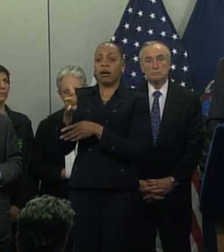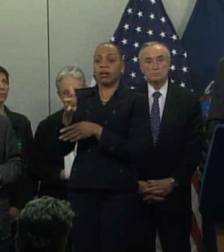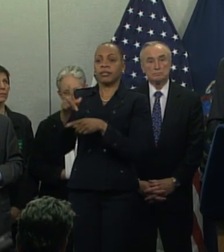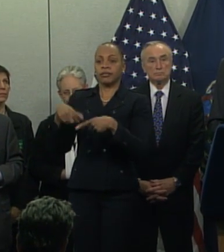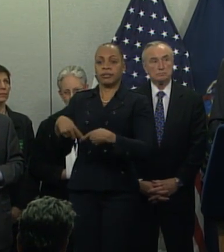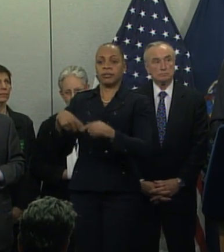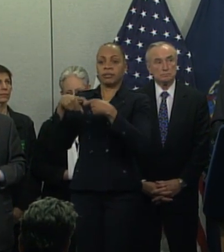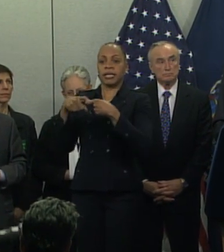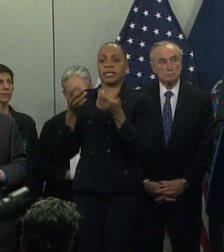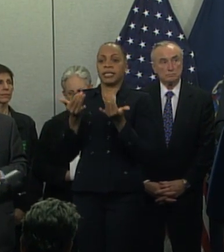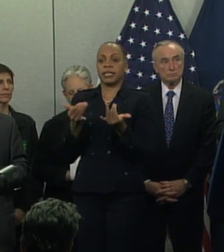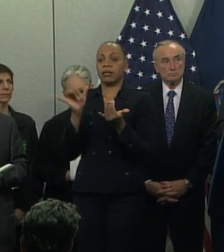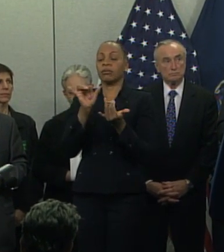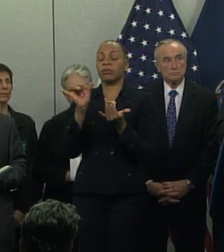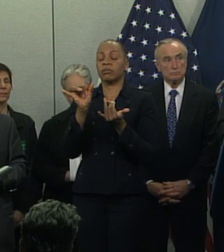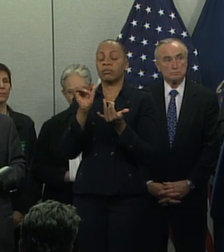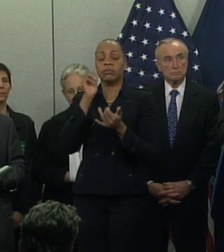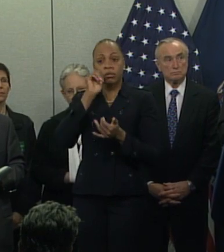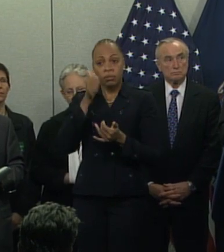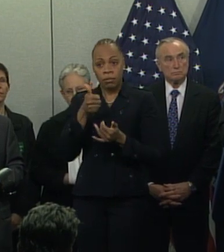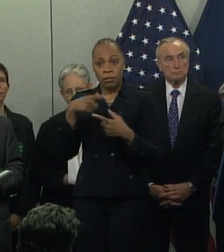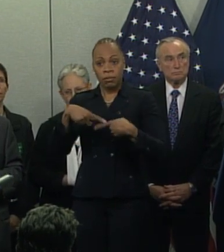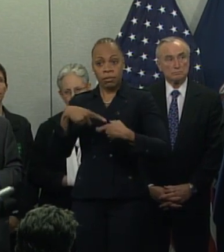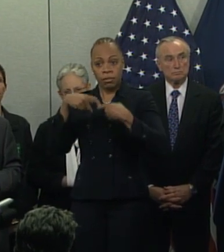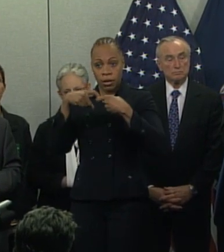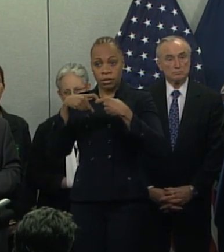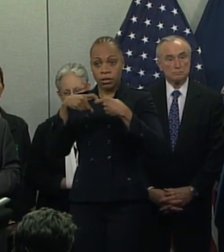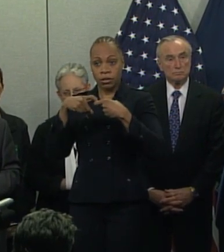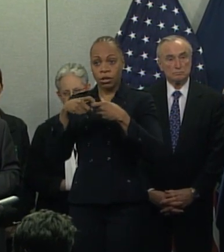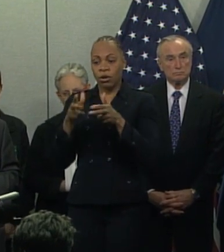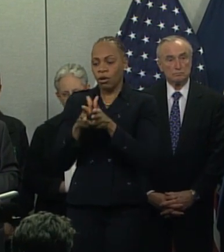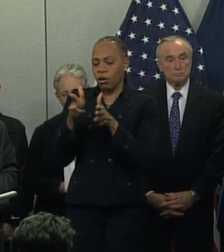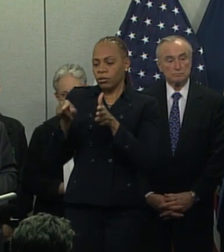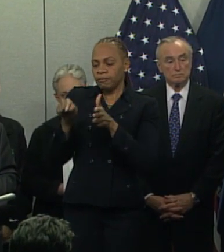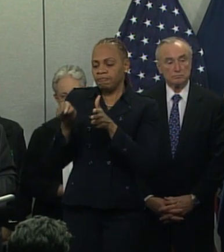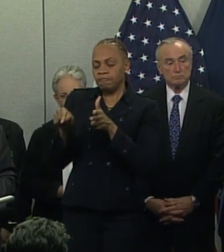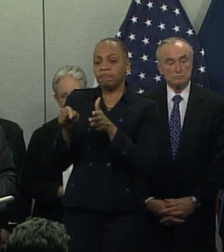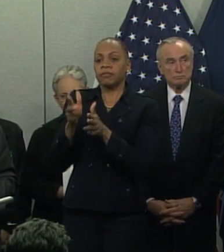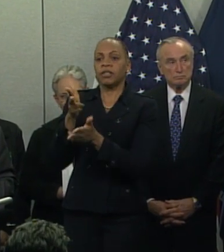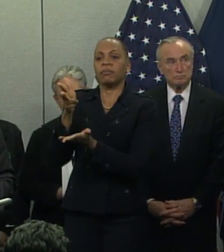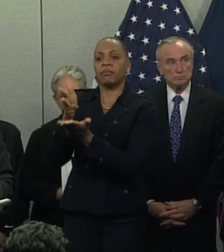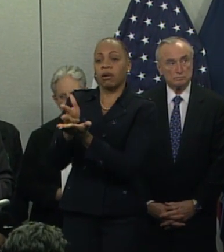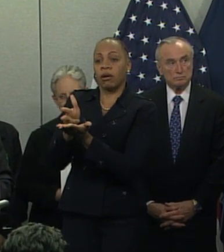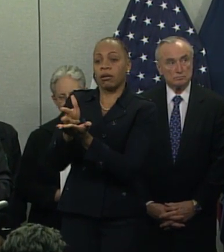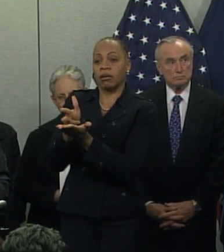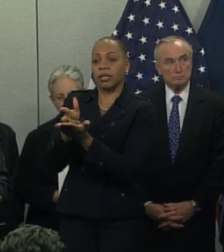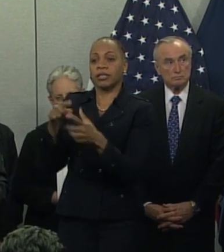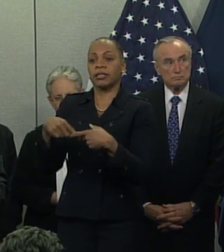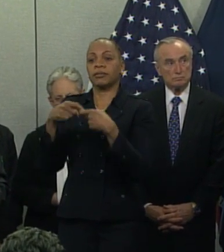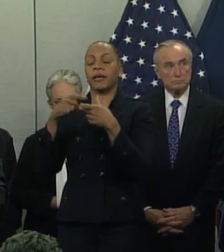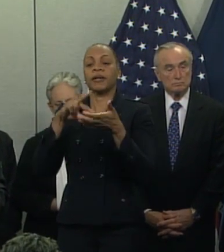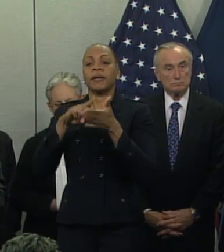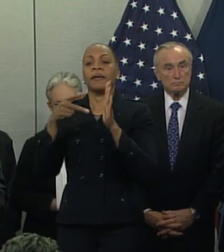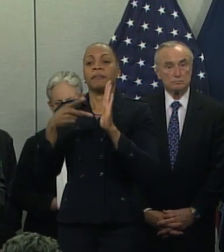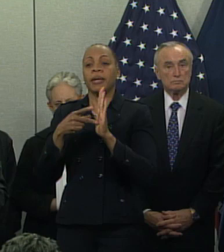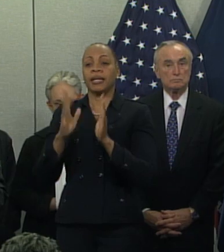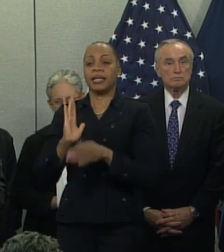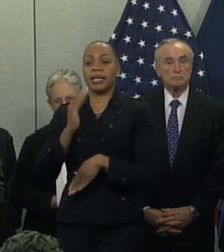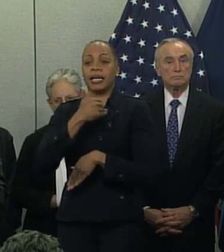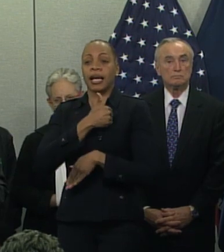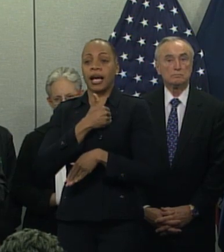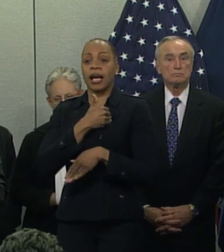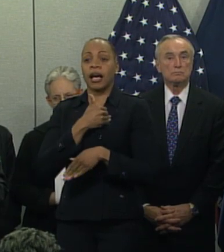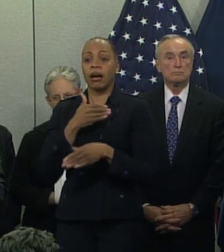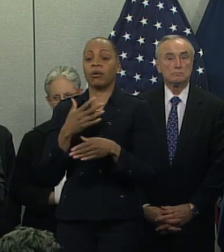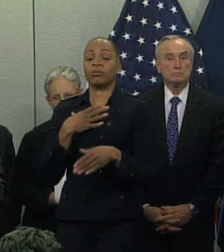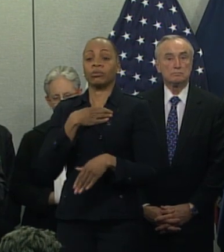be suspended tomorrow. Alternate side parking will be suspended tomorrow, meaning, in light of our desire to get people off the